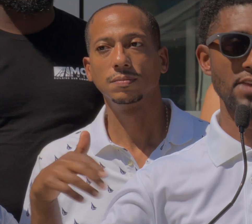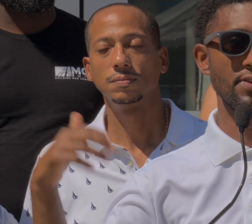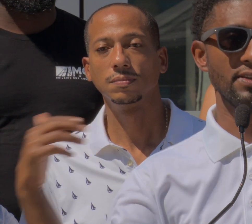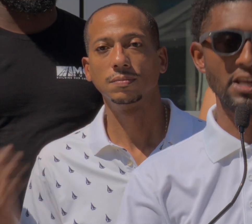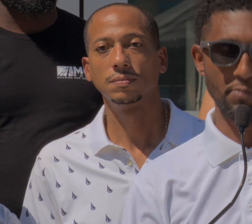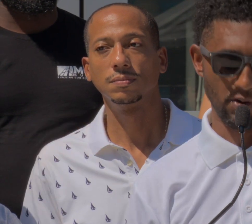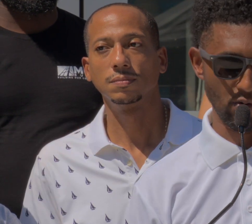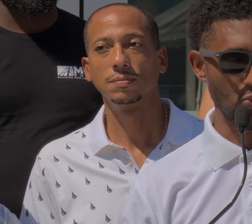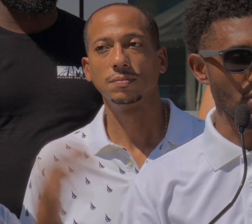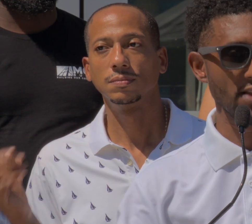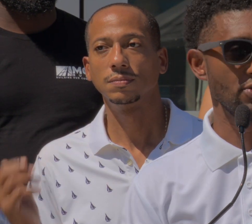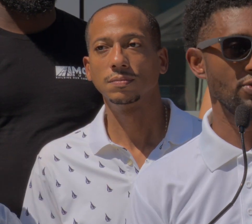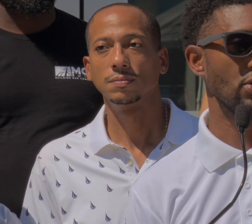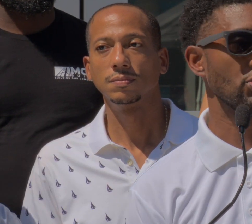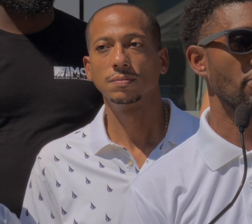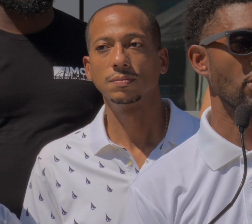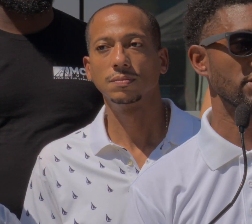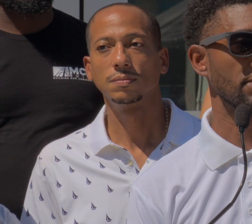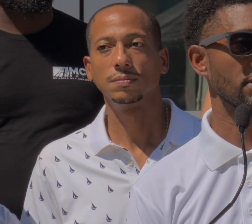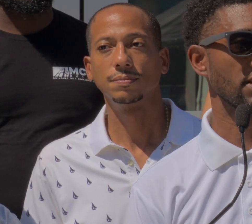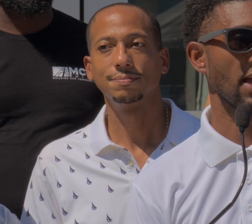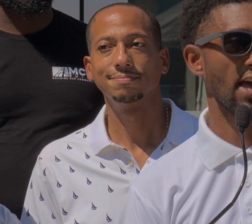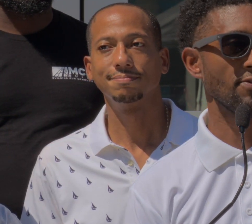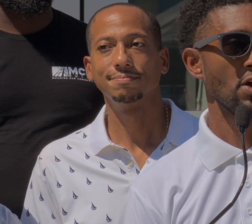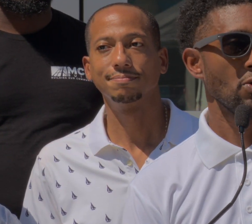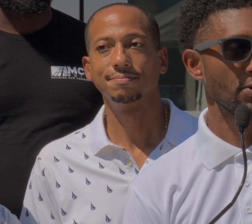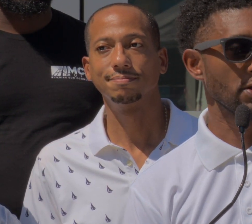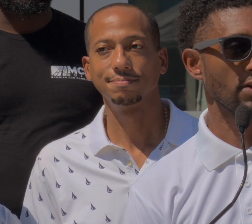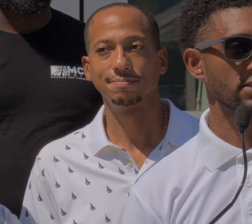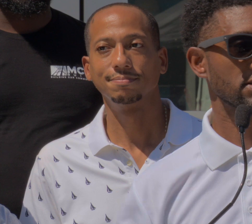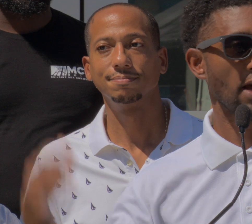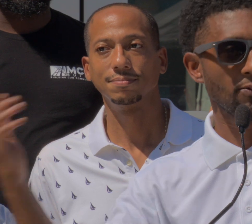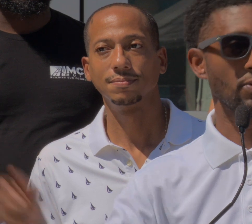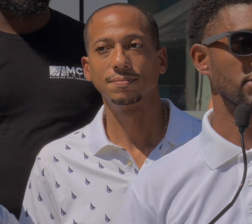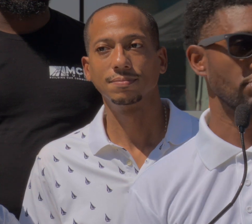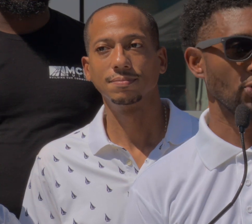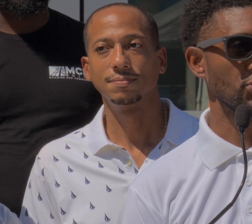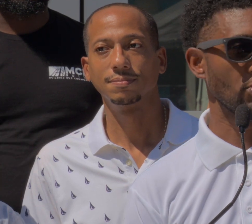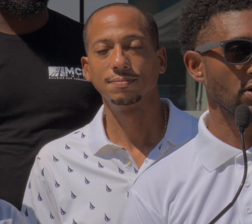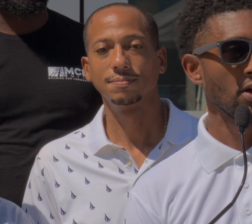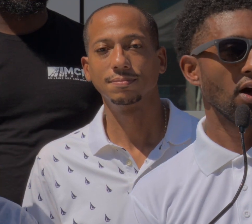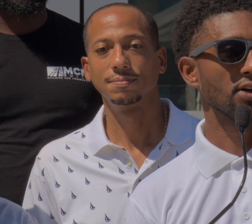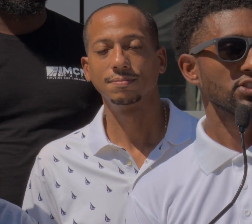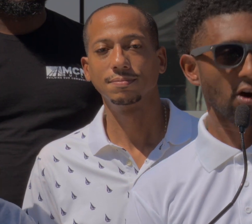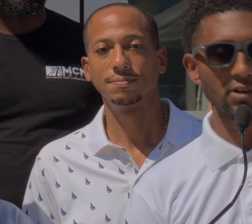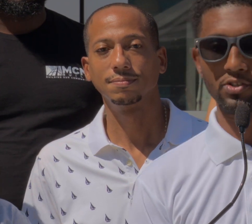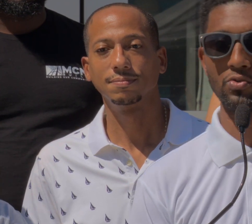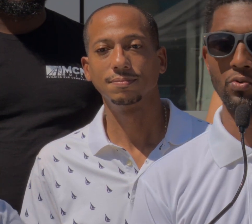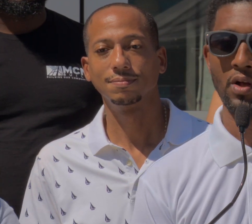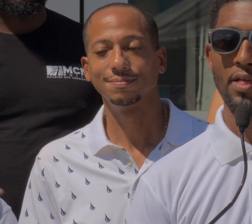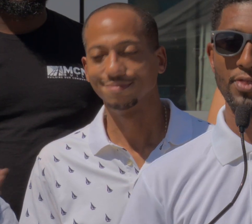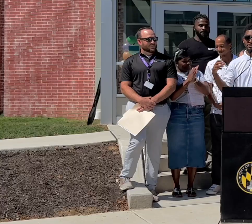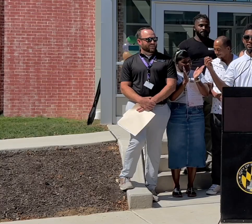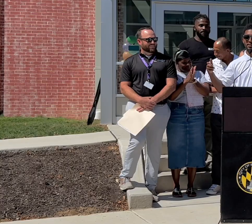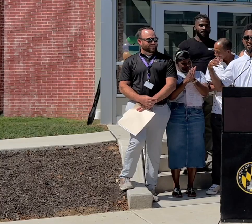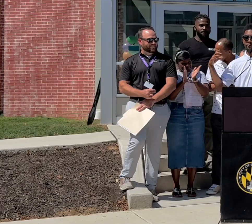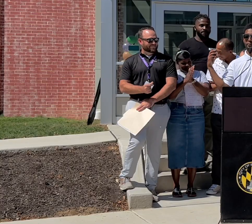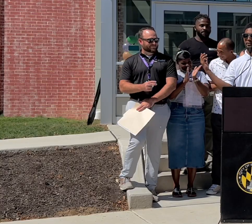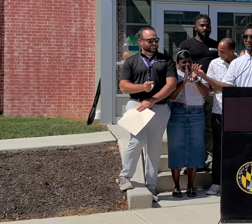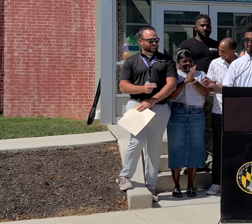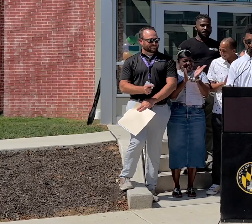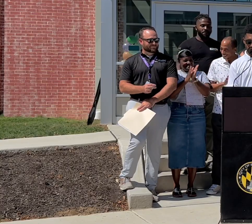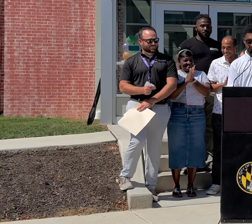becomes even deeper when you know the partnership that they have with the great Southwest Baltimore Charter School. This is